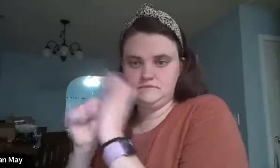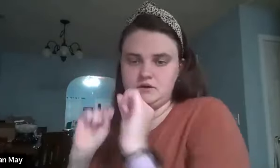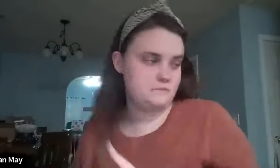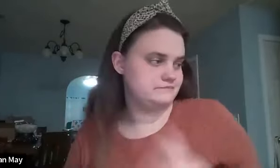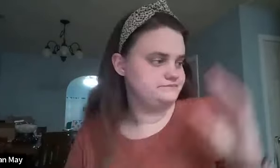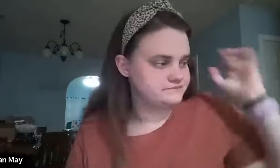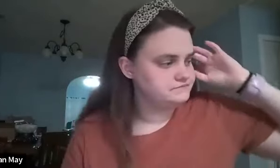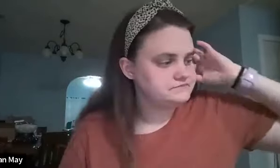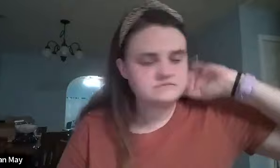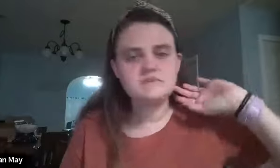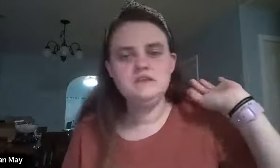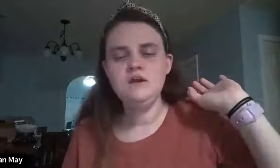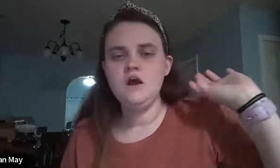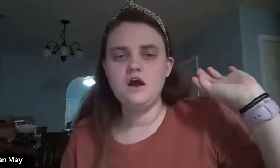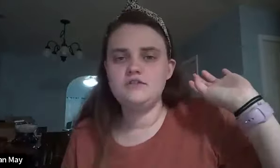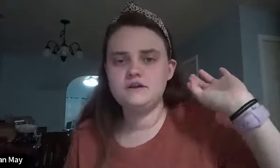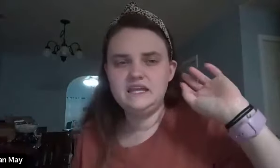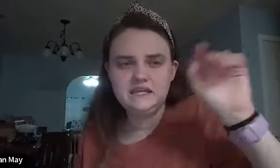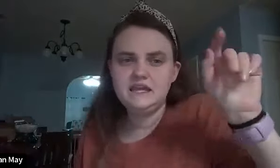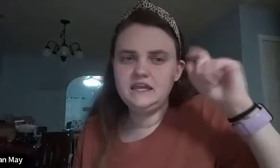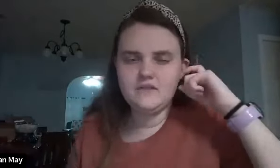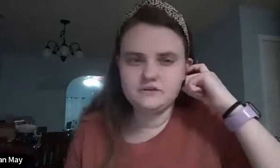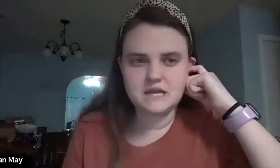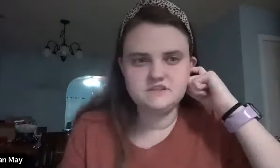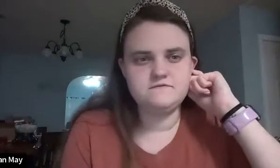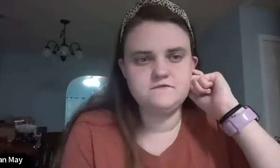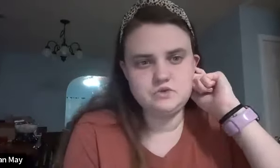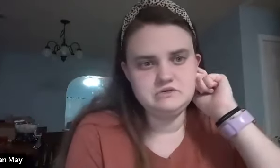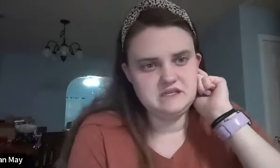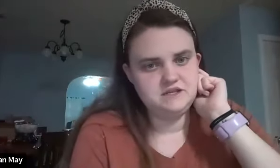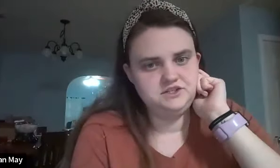Okay. Are there any other types of food signs you